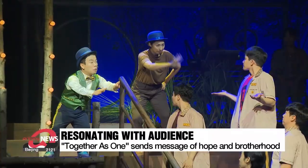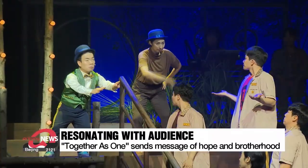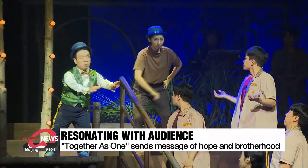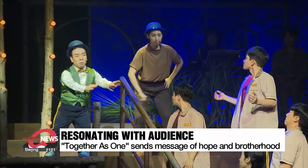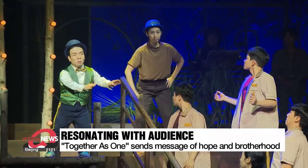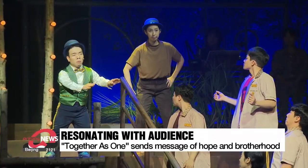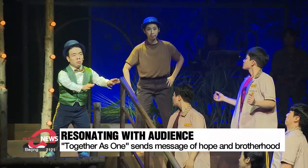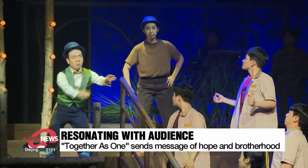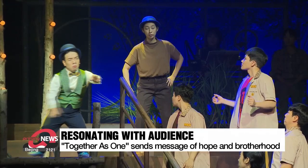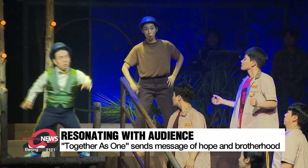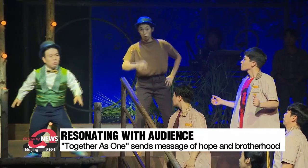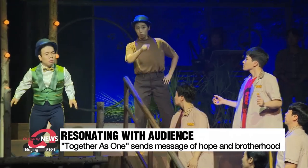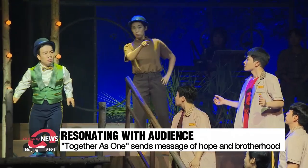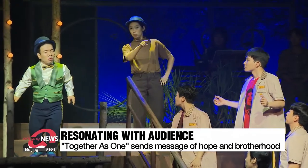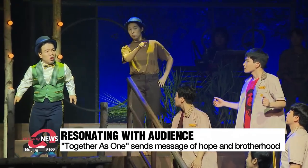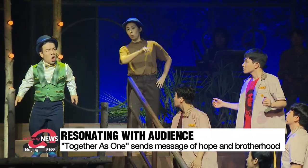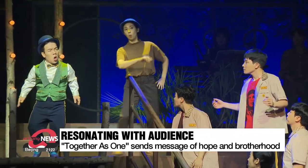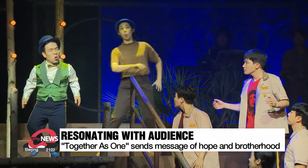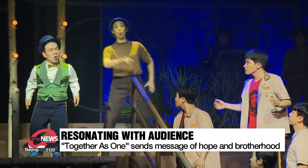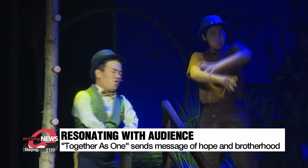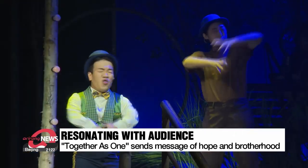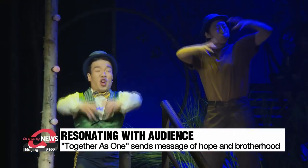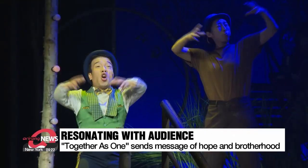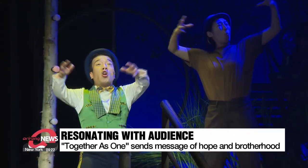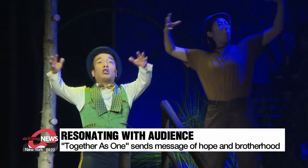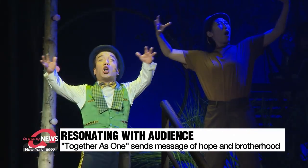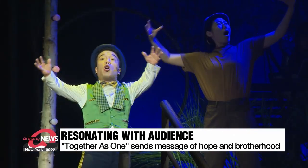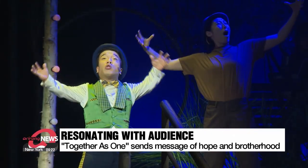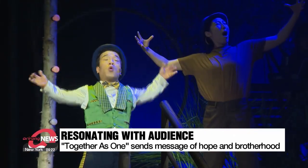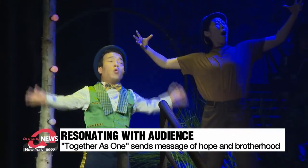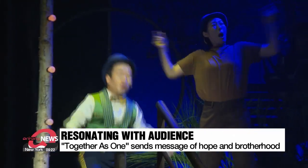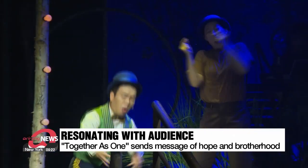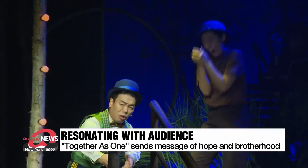quest to become taller, only to return with a more important lesson.